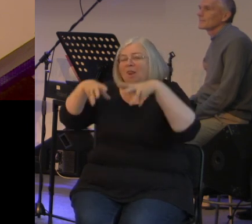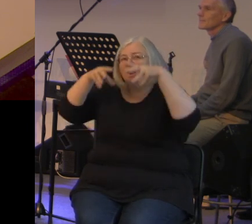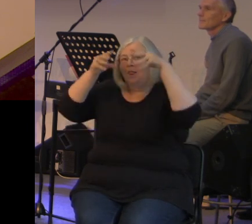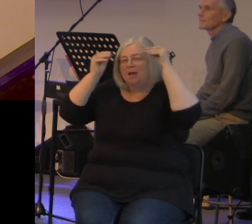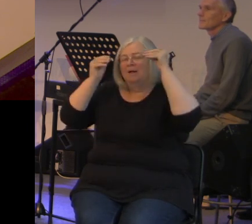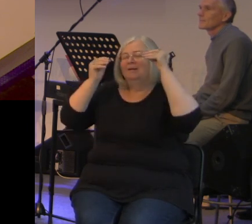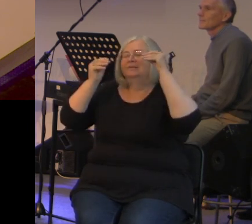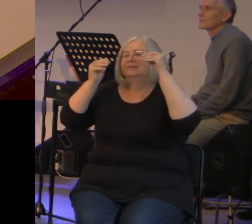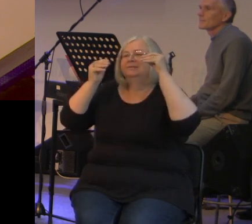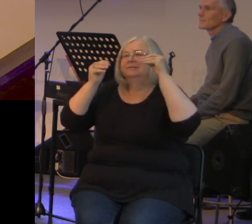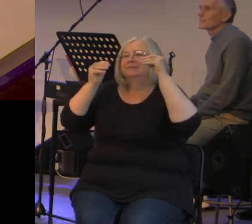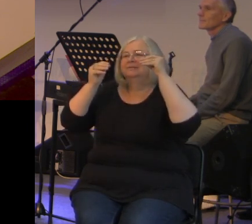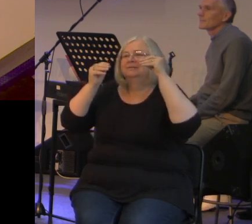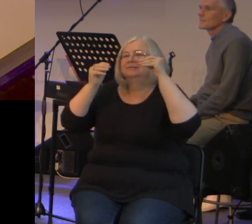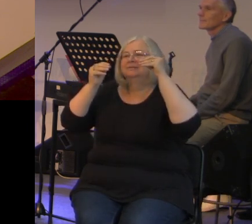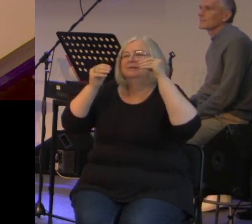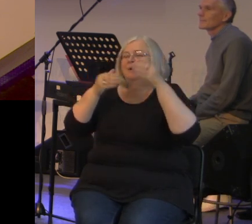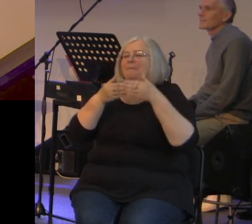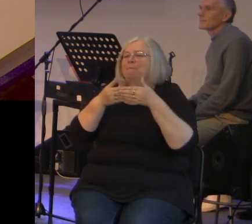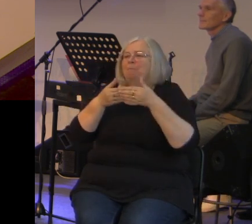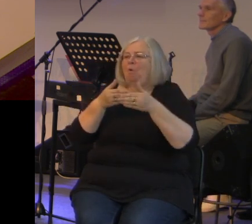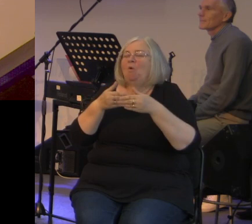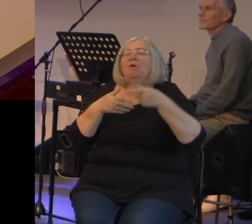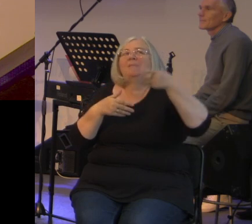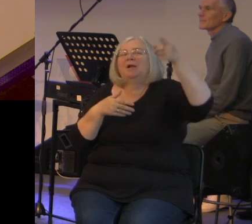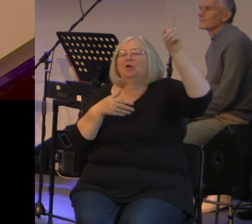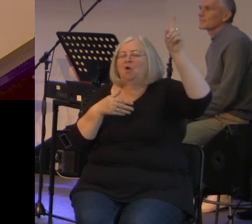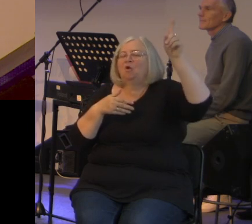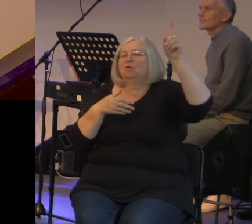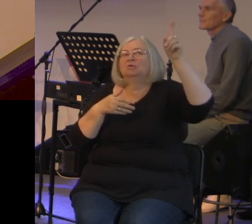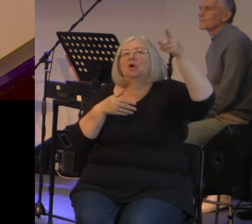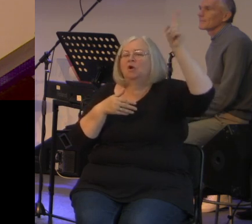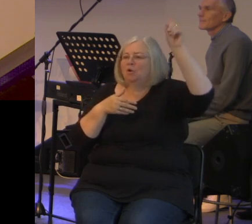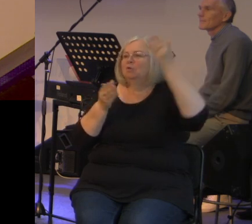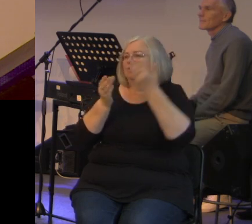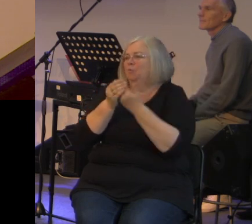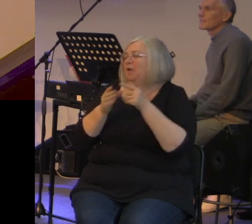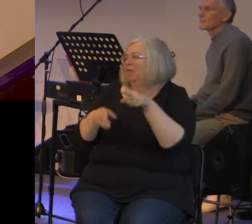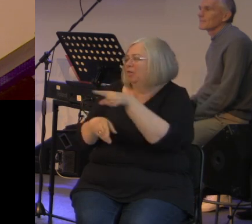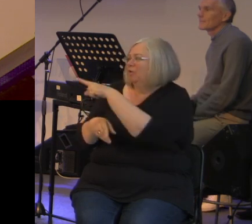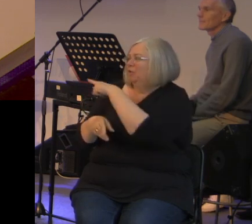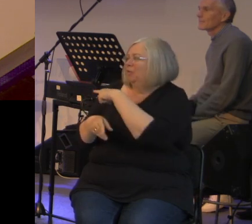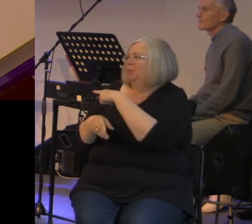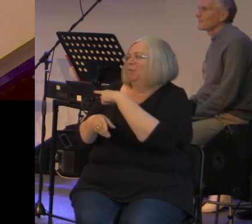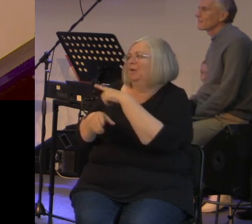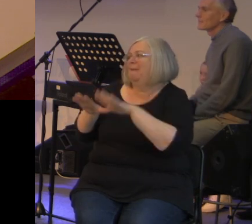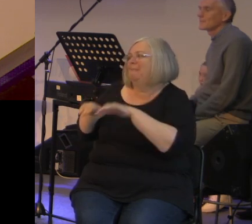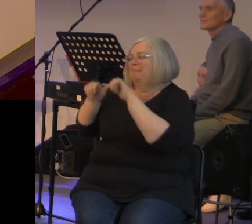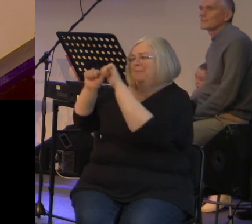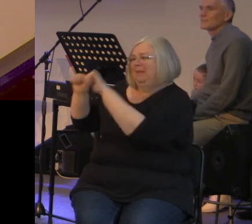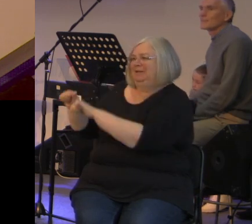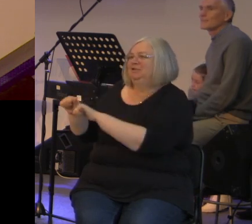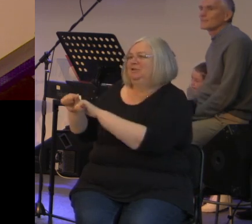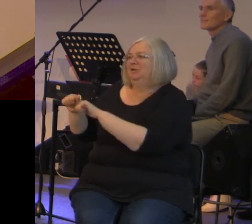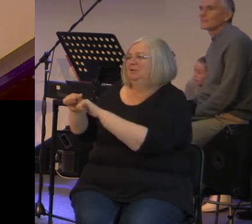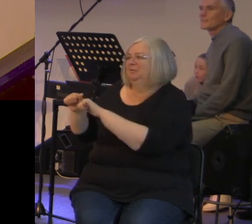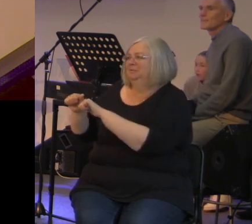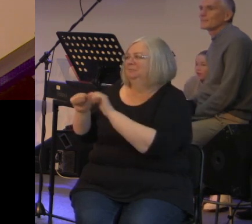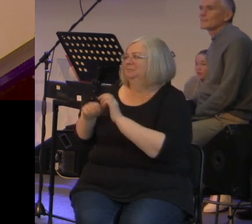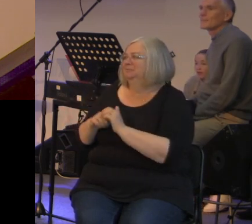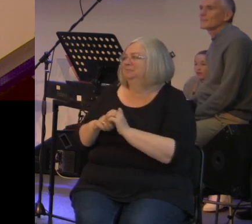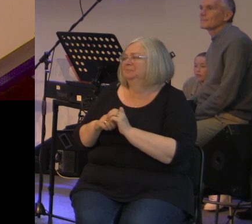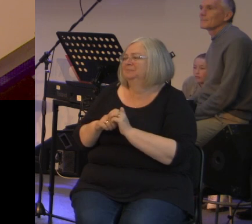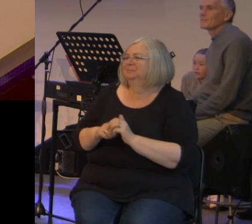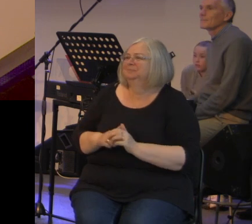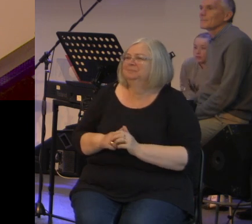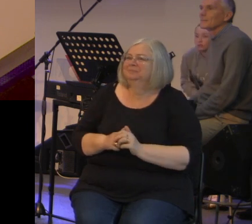saying, and as you pray to Him, all right? May God be with you and bless you and keep you. So if you're not sure where to go, you